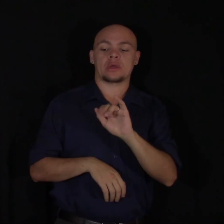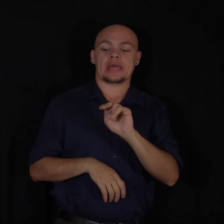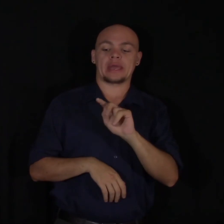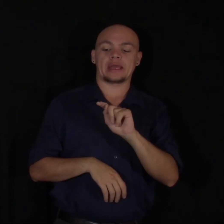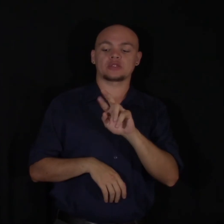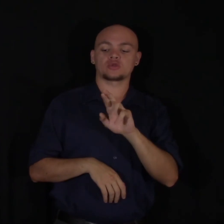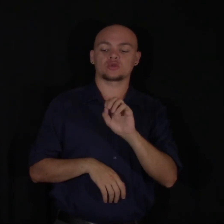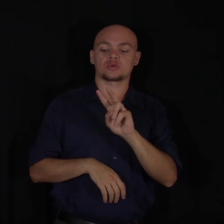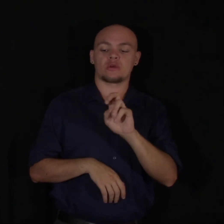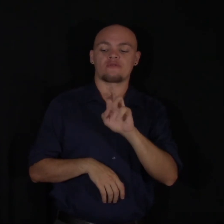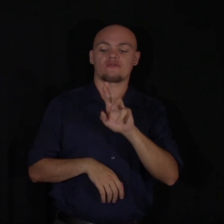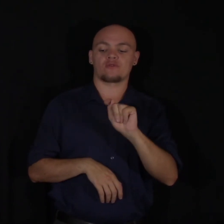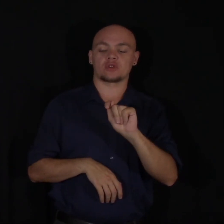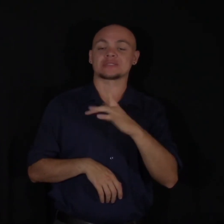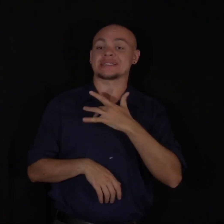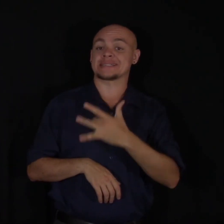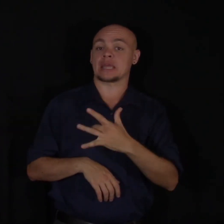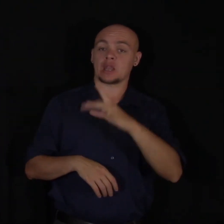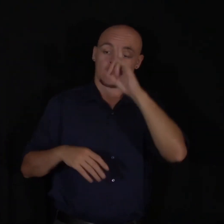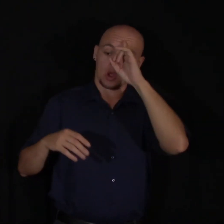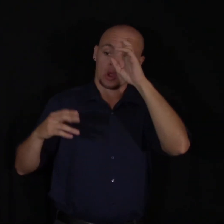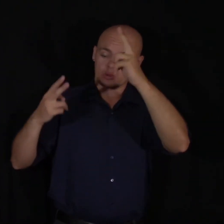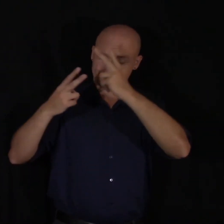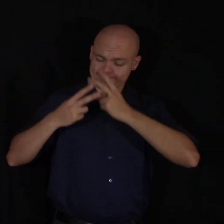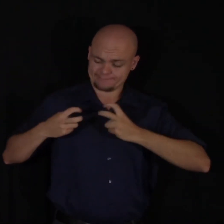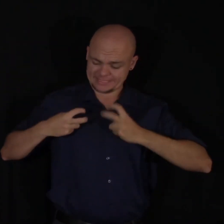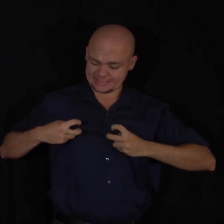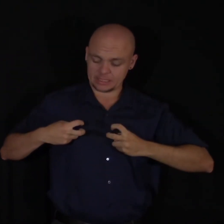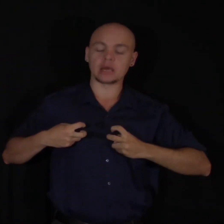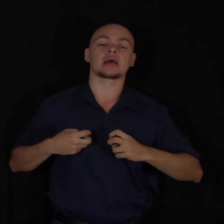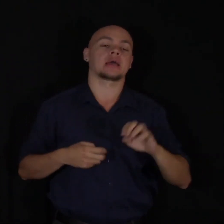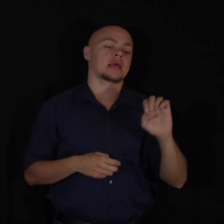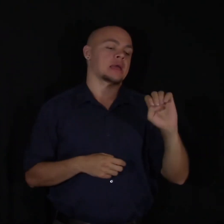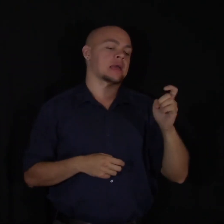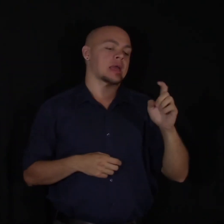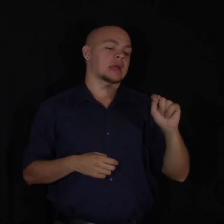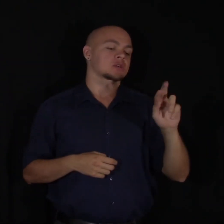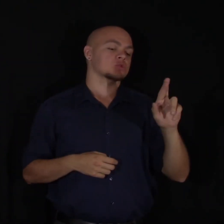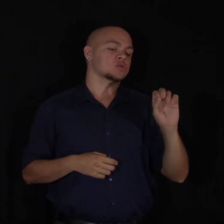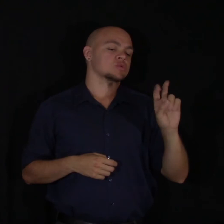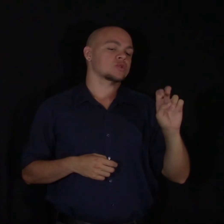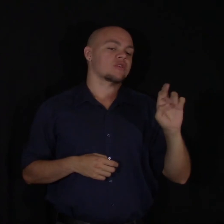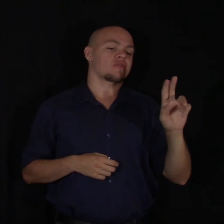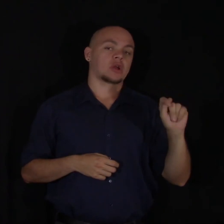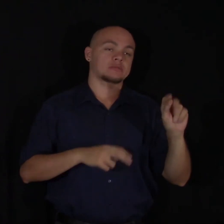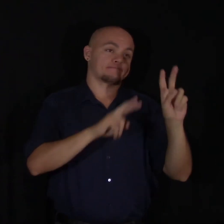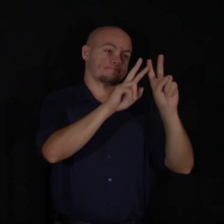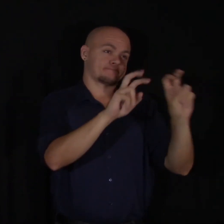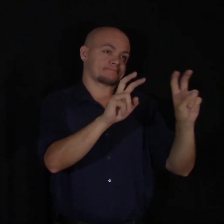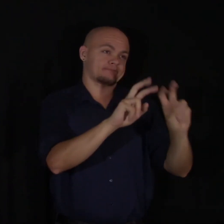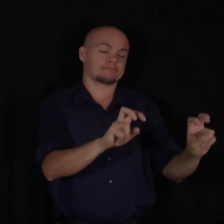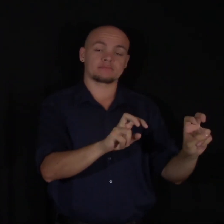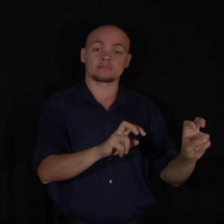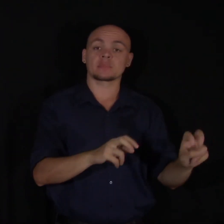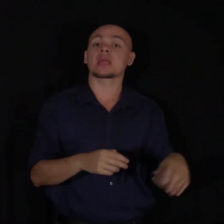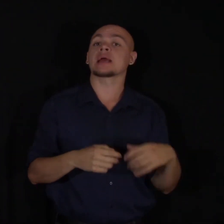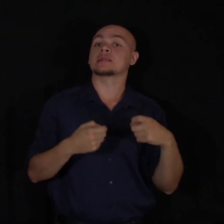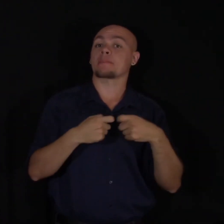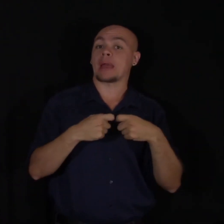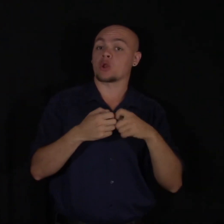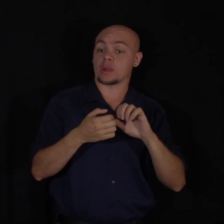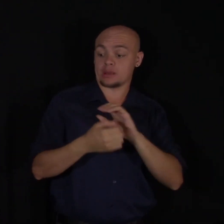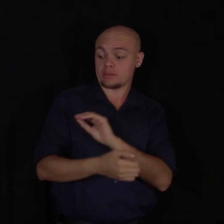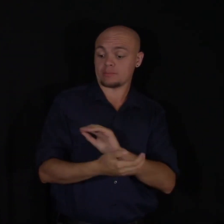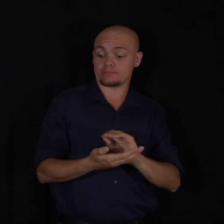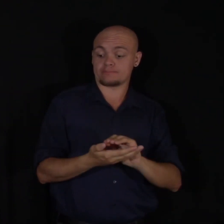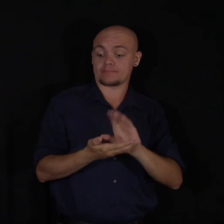and extroverts turn outwards. It's almost like recharging your battery. Introverts recharge in solitude,